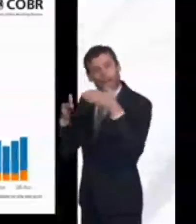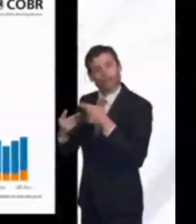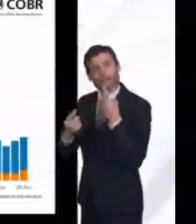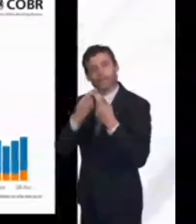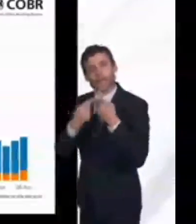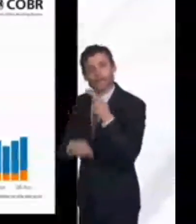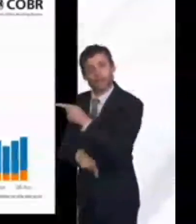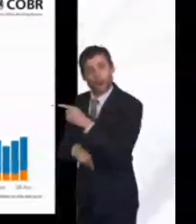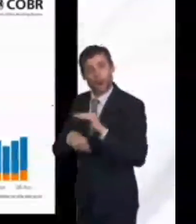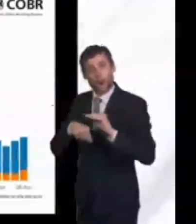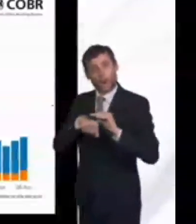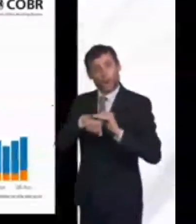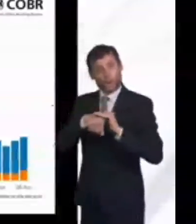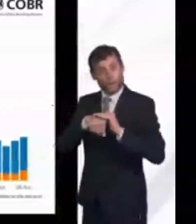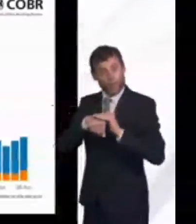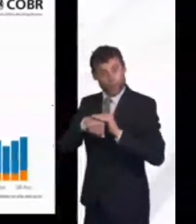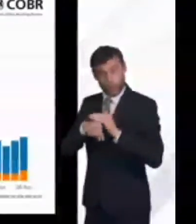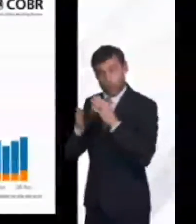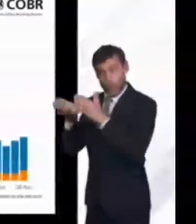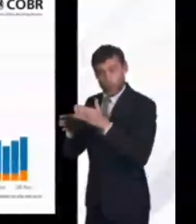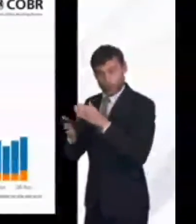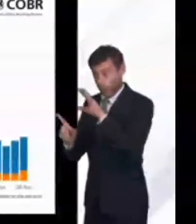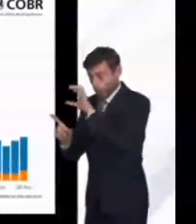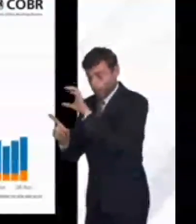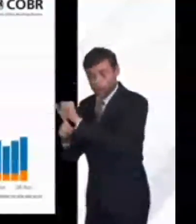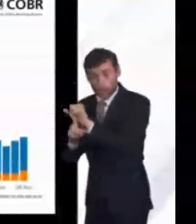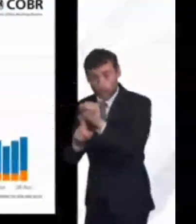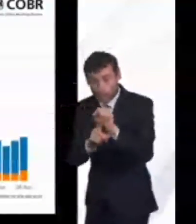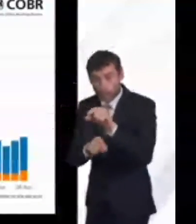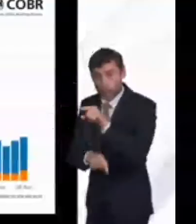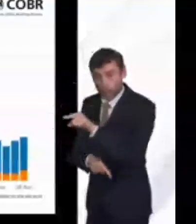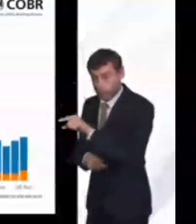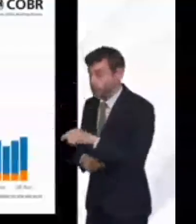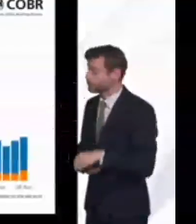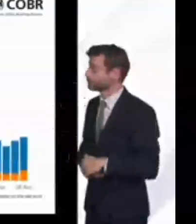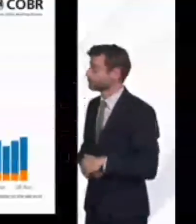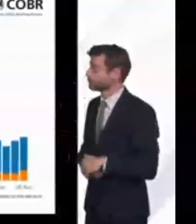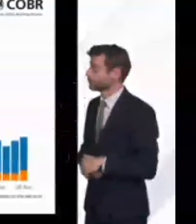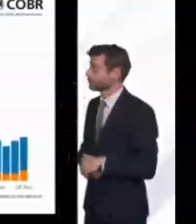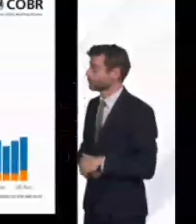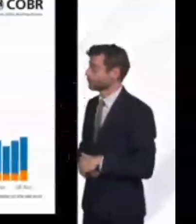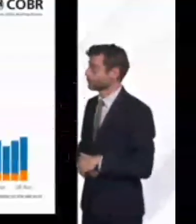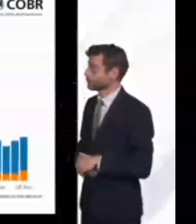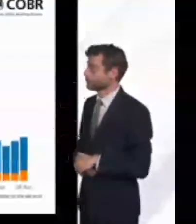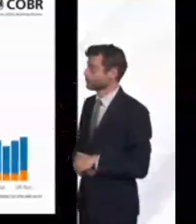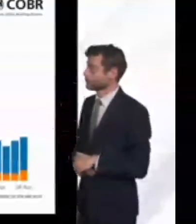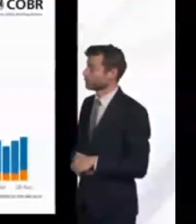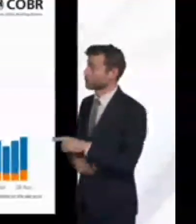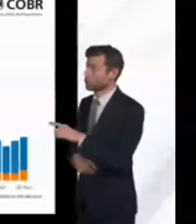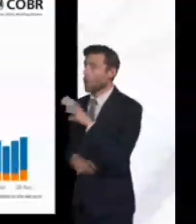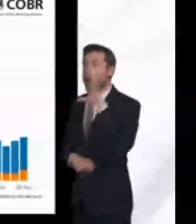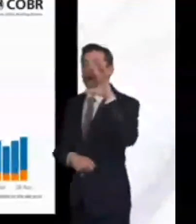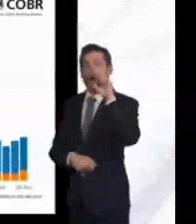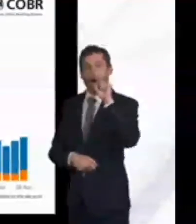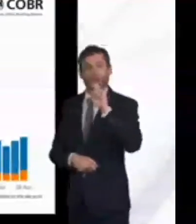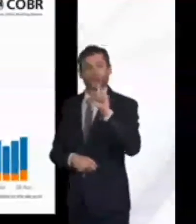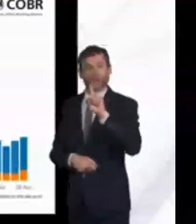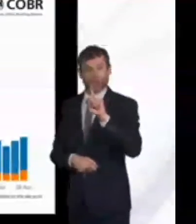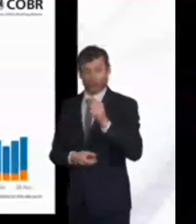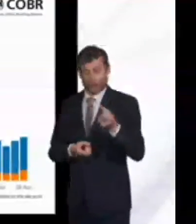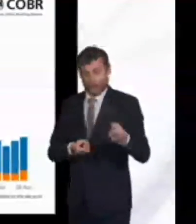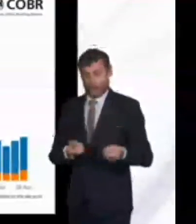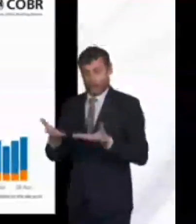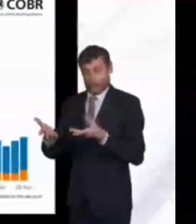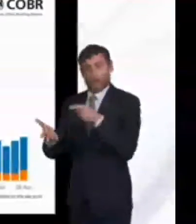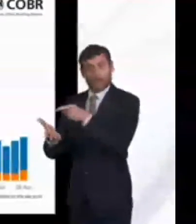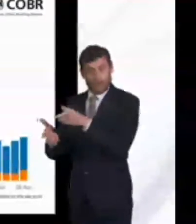newly diagnosed with COVID, and in the orange is new inpatients with confirmed COVID at the time of admissions. So these are new admissions into